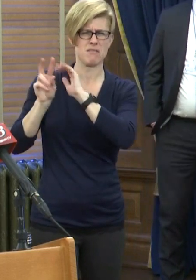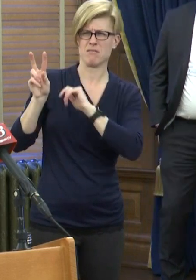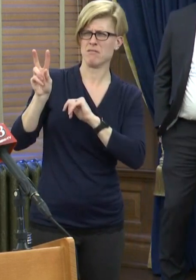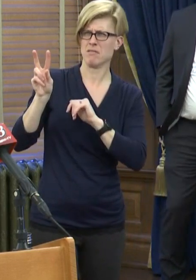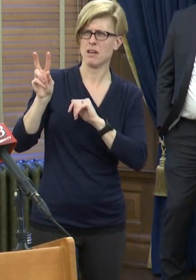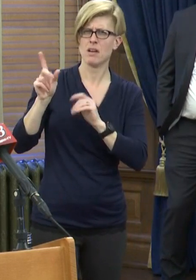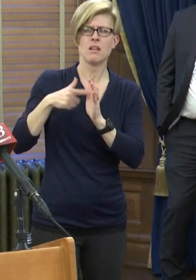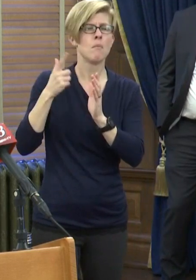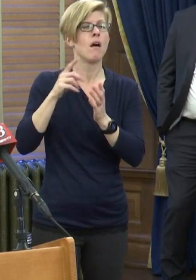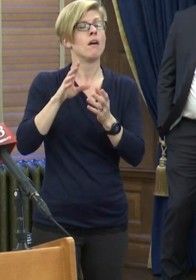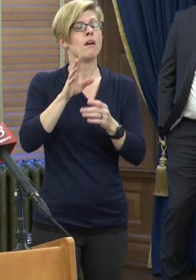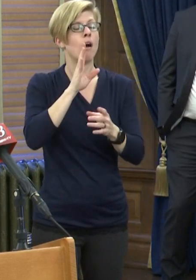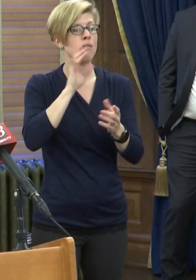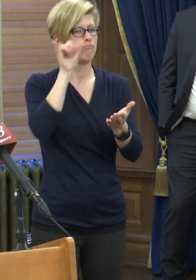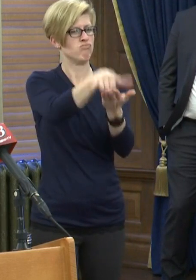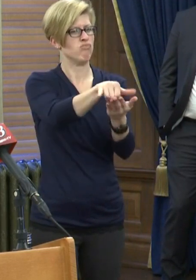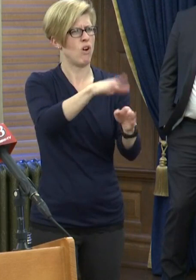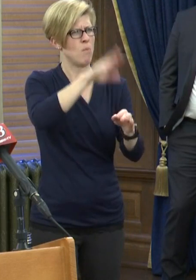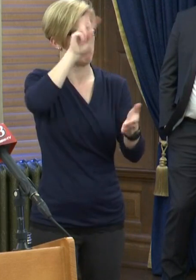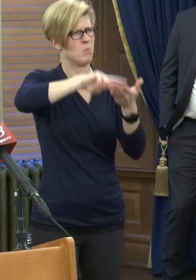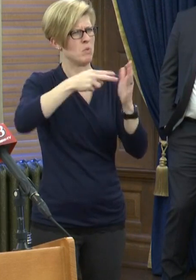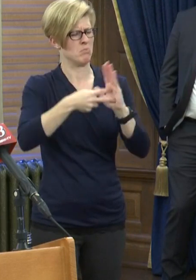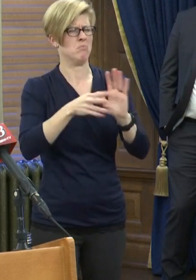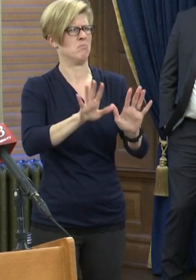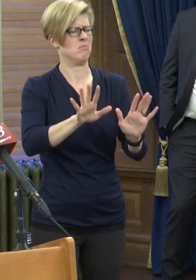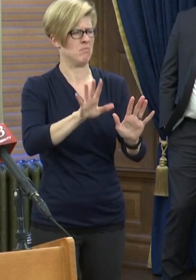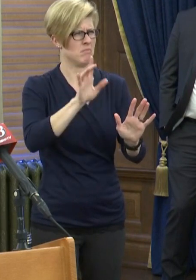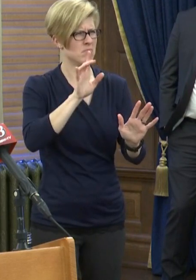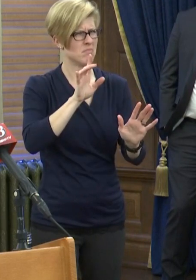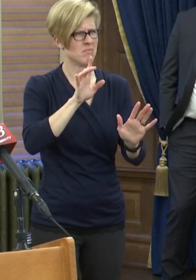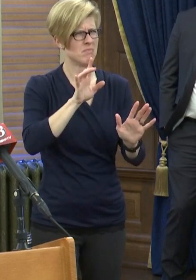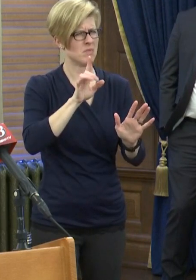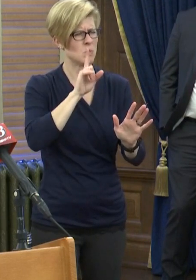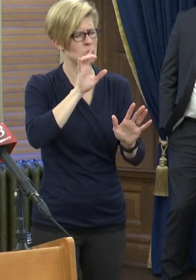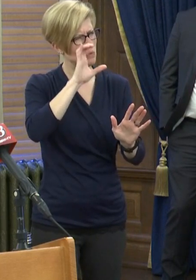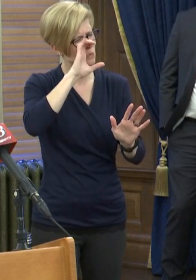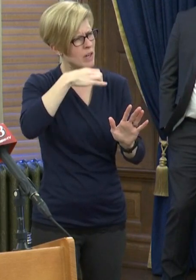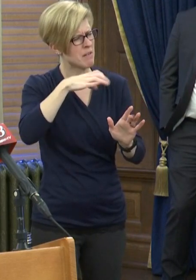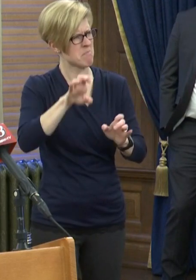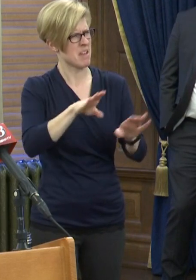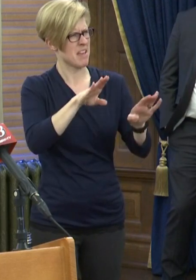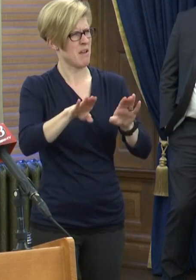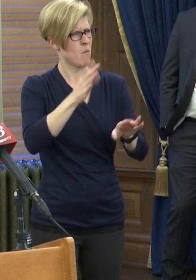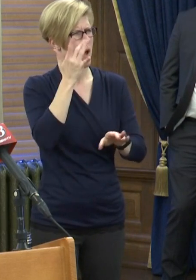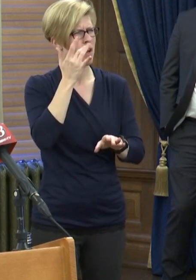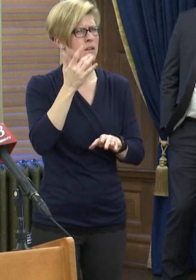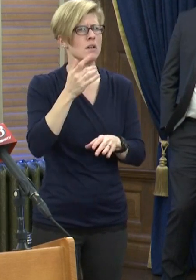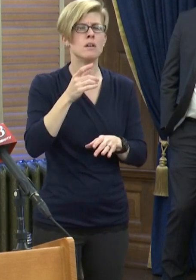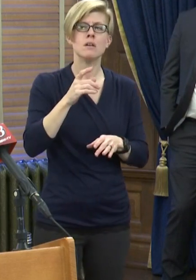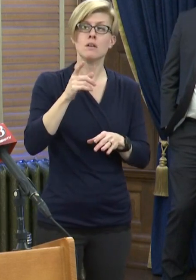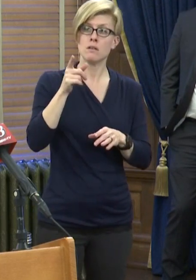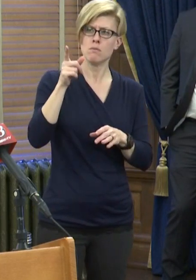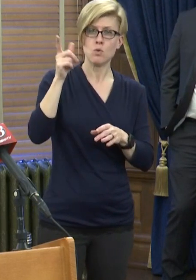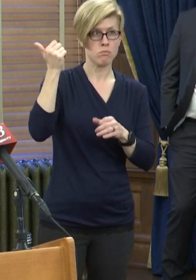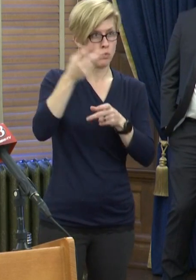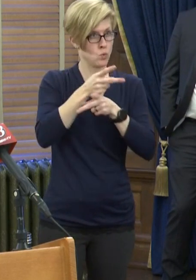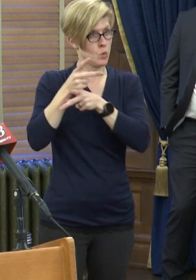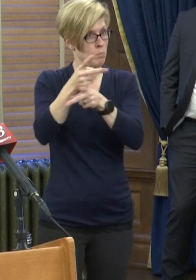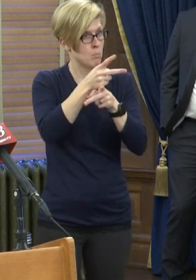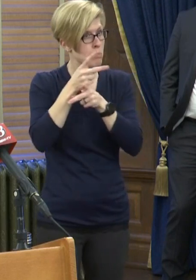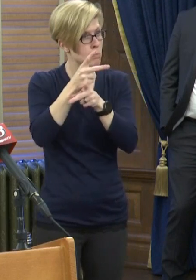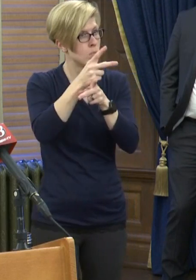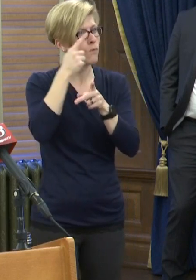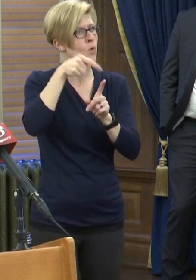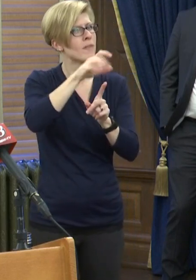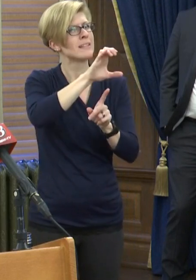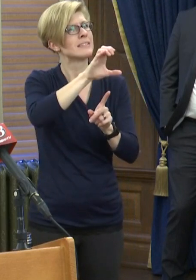they hang up on them purposely. It's rather strange. So I wanted to know, what is the supervision process for these